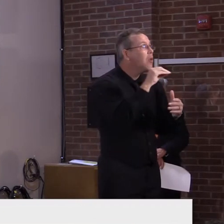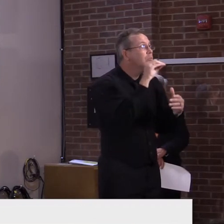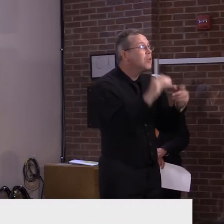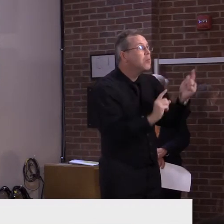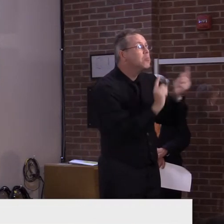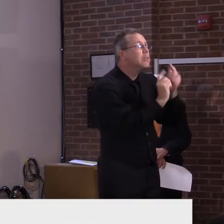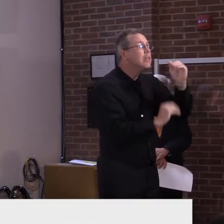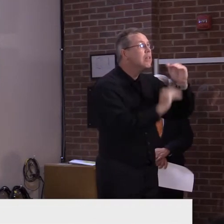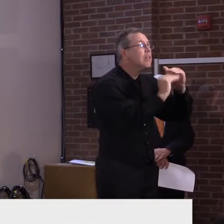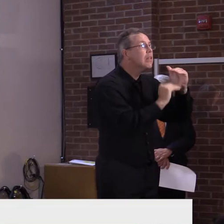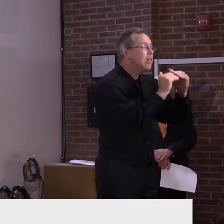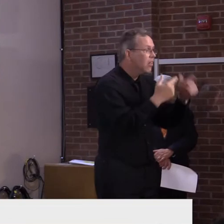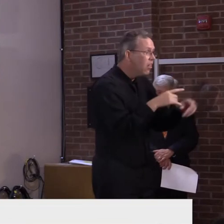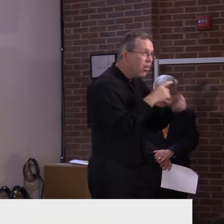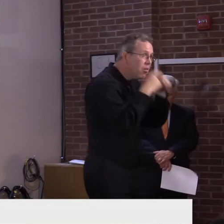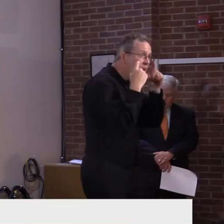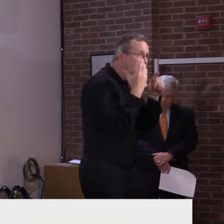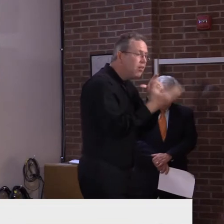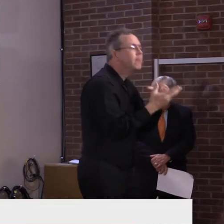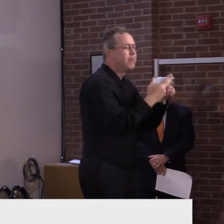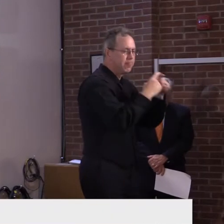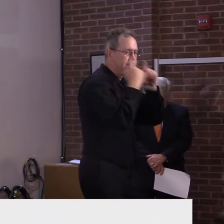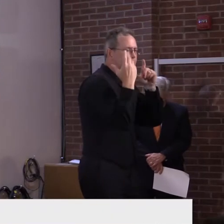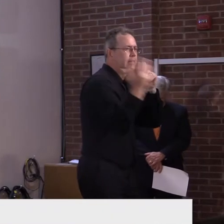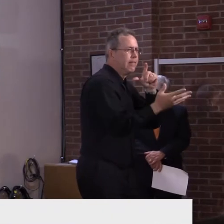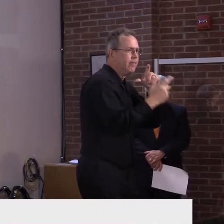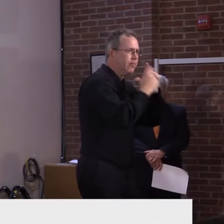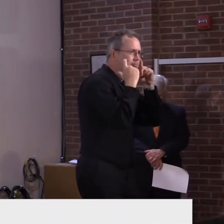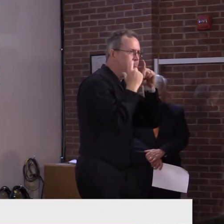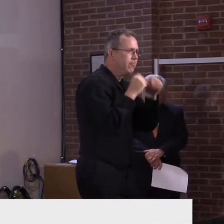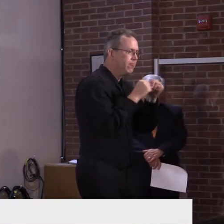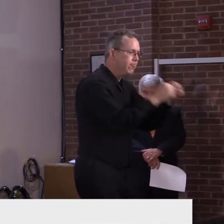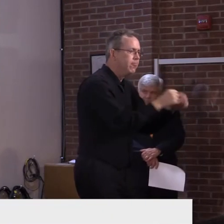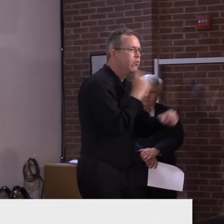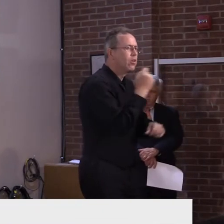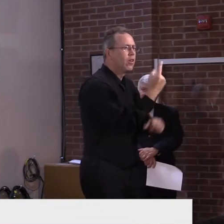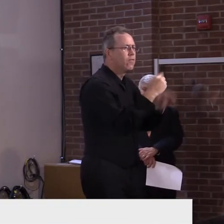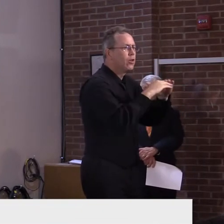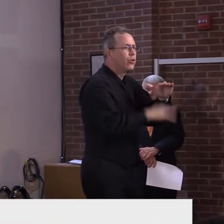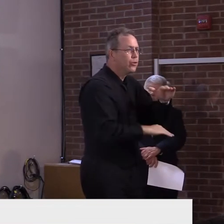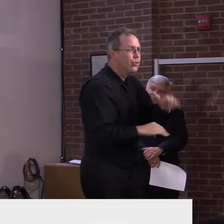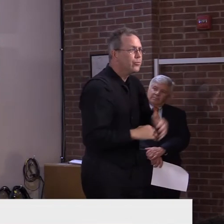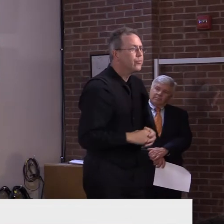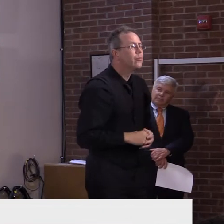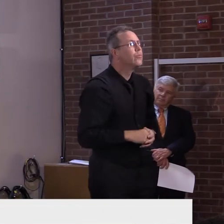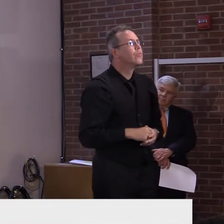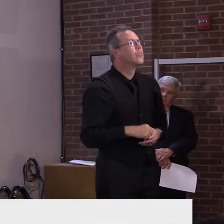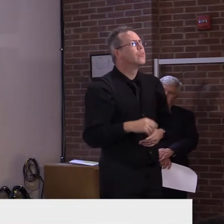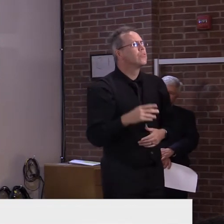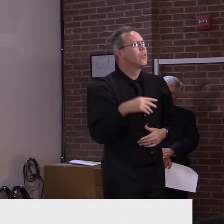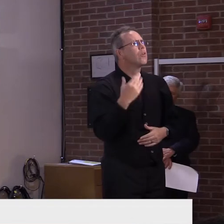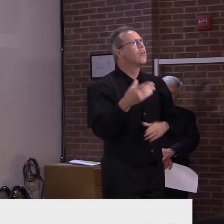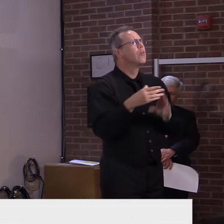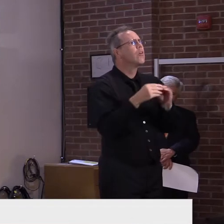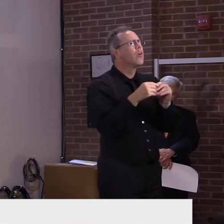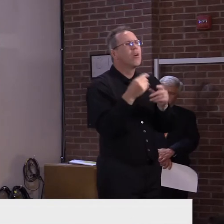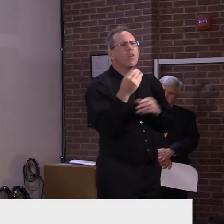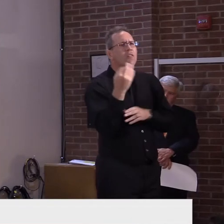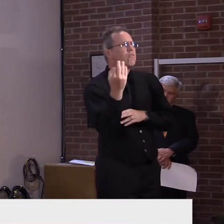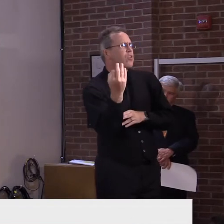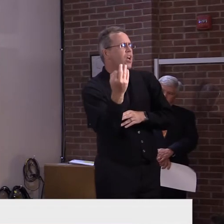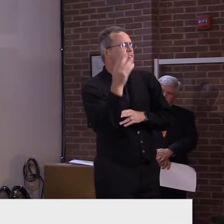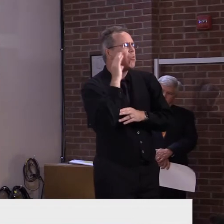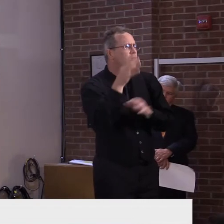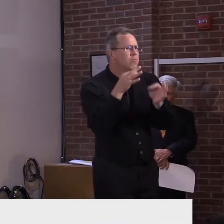Last Friday, we published recommendations on how schools should determine the 80% vaccination rate. Our recommendation includes a